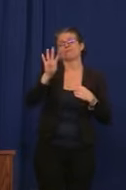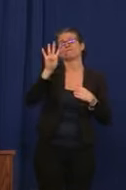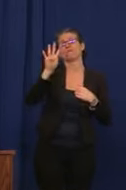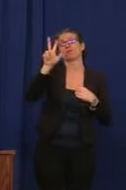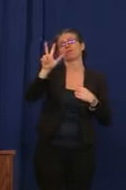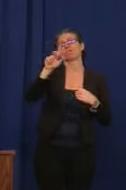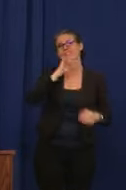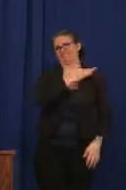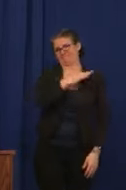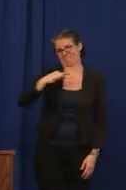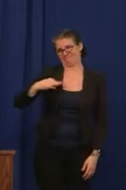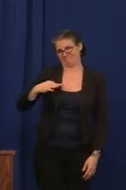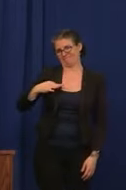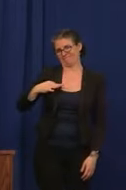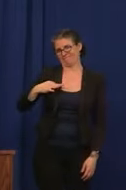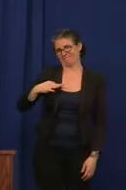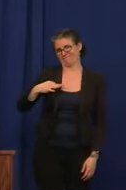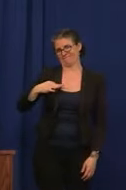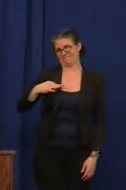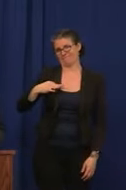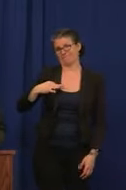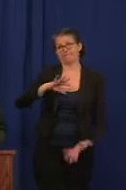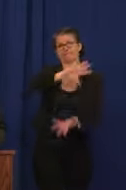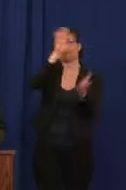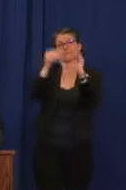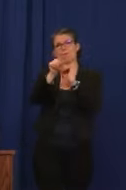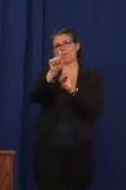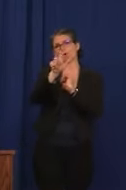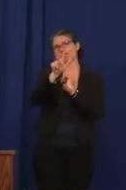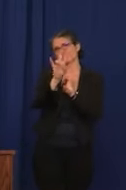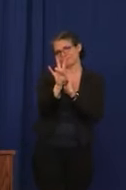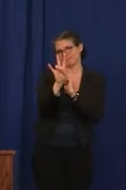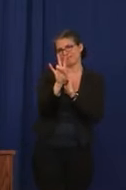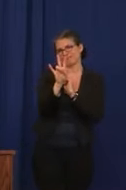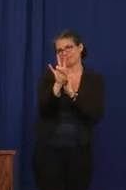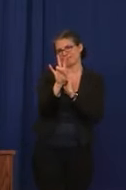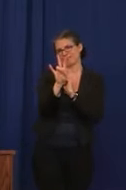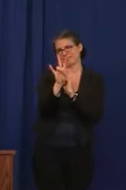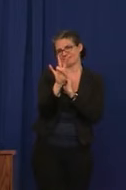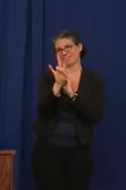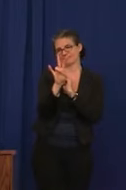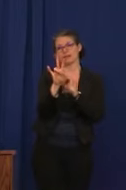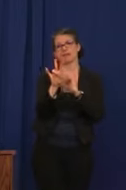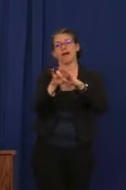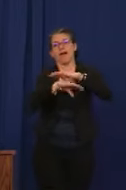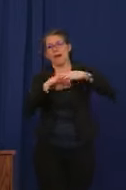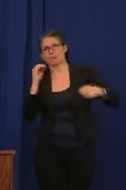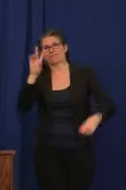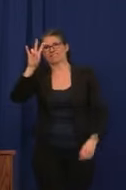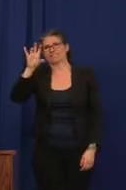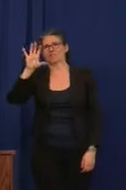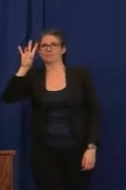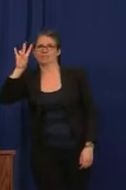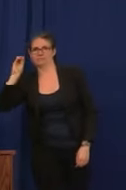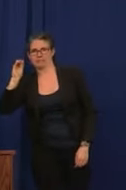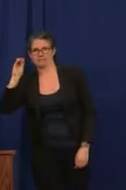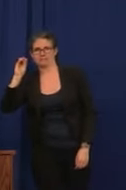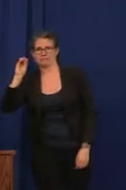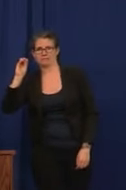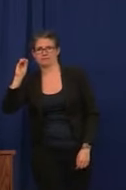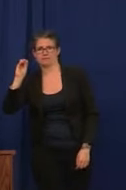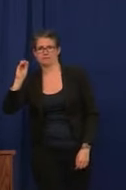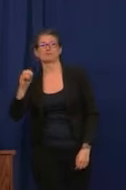a total of 137 out of our 770 cases that are accounted for by long-term